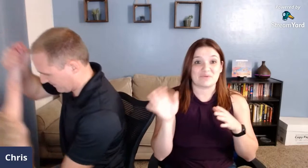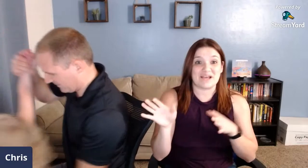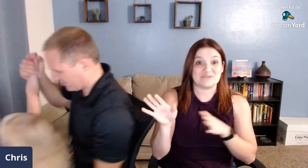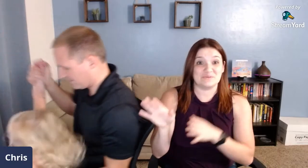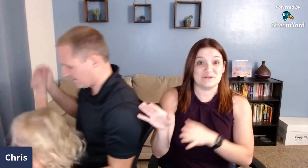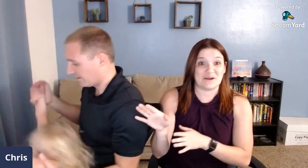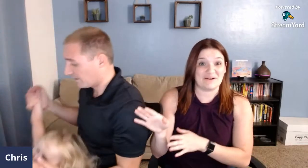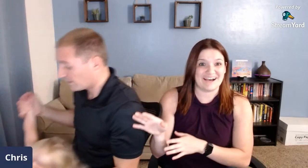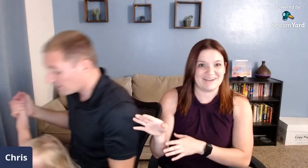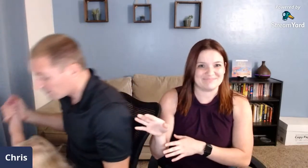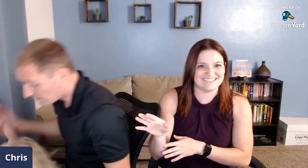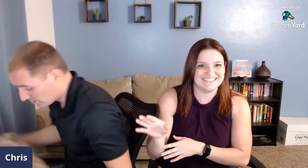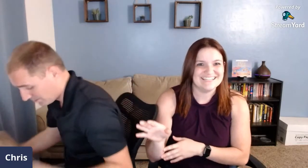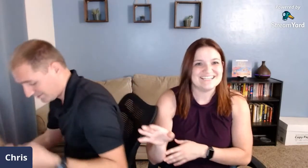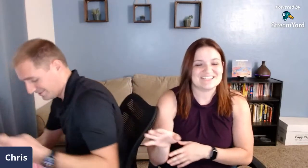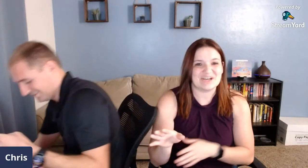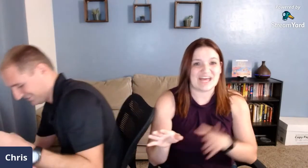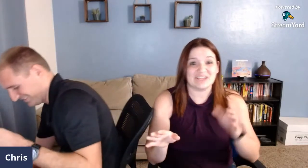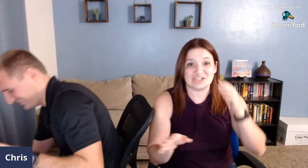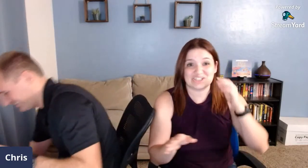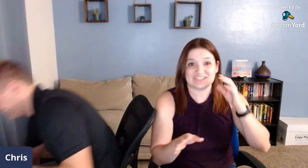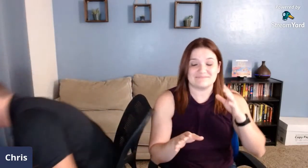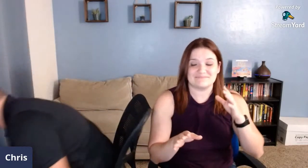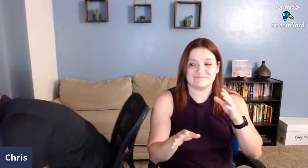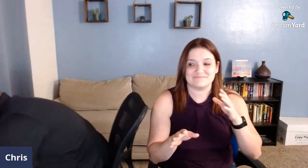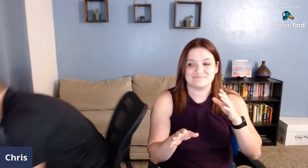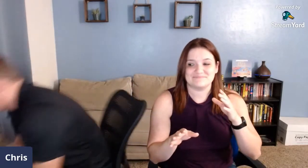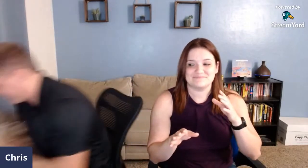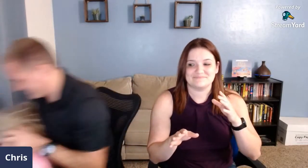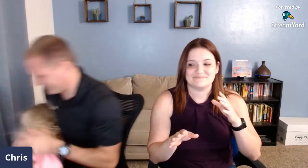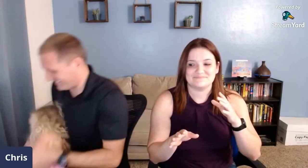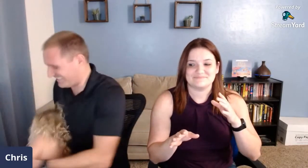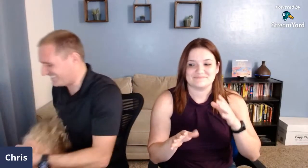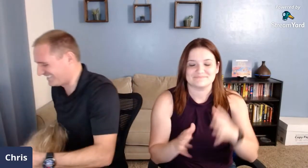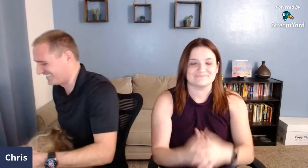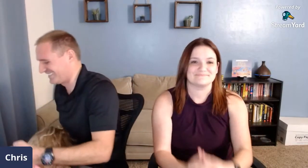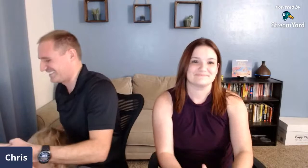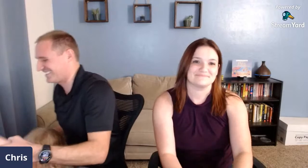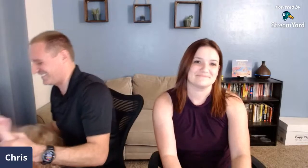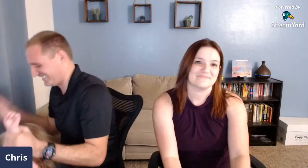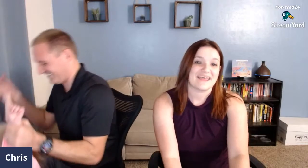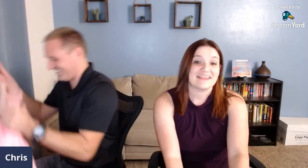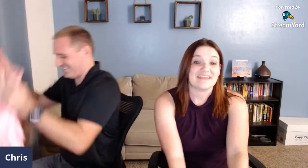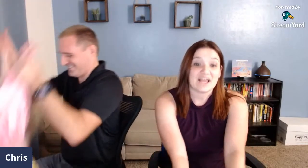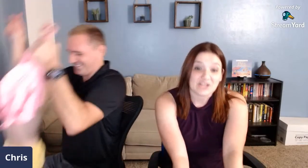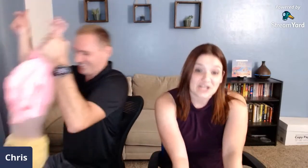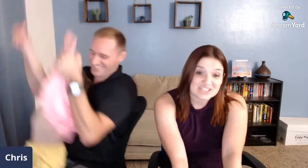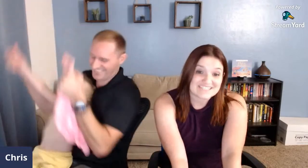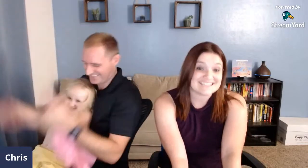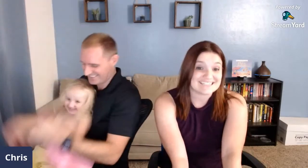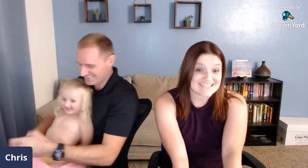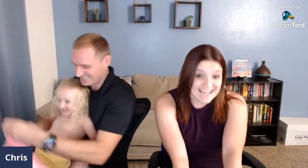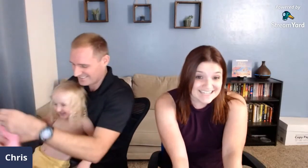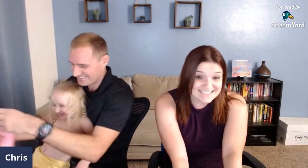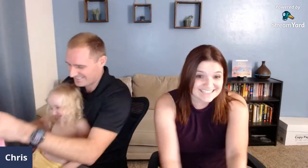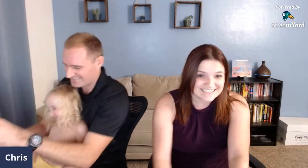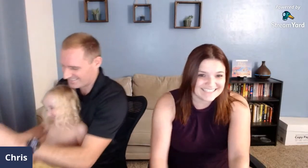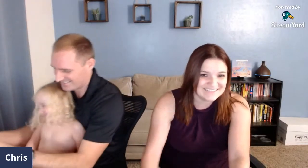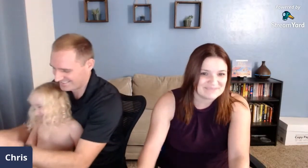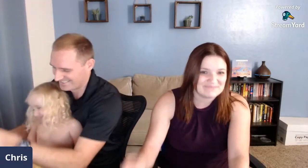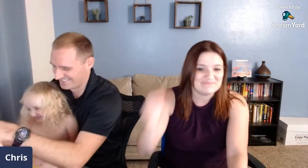available now. The price will go up. So that launches. that launches